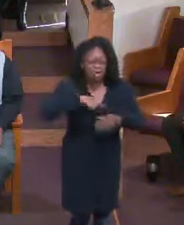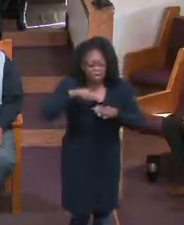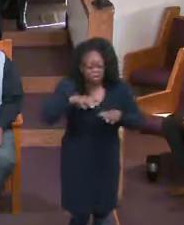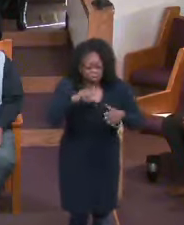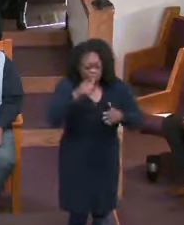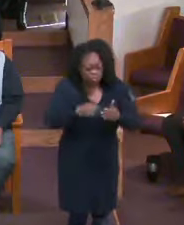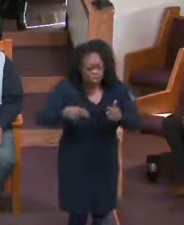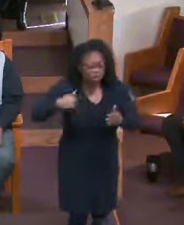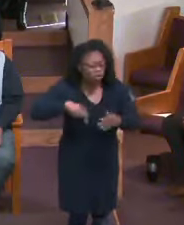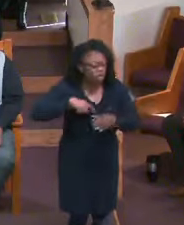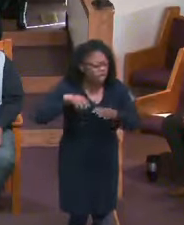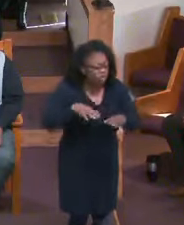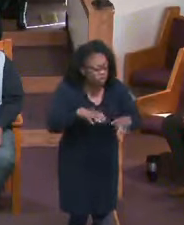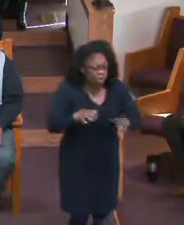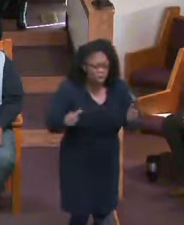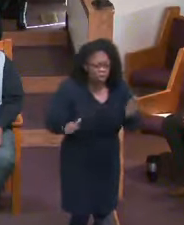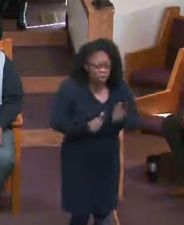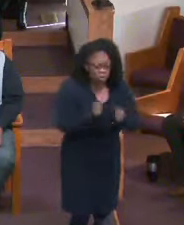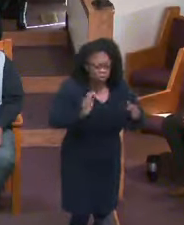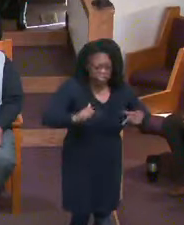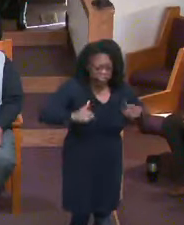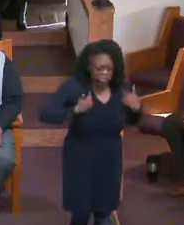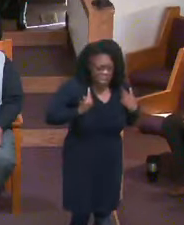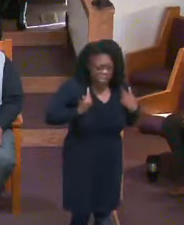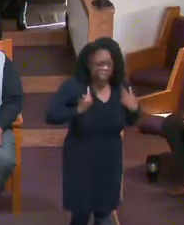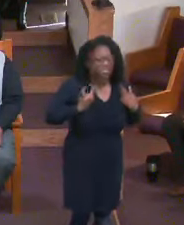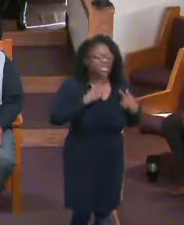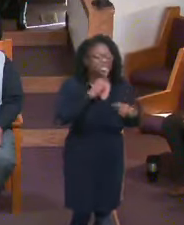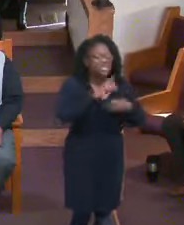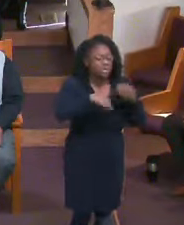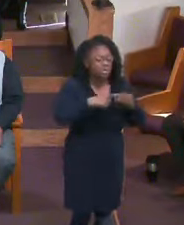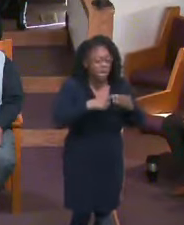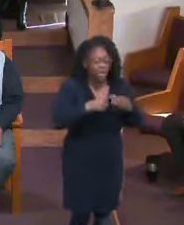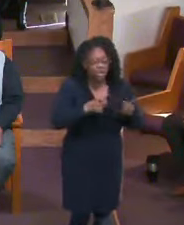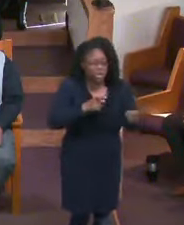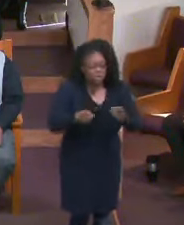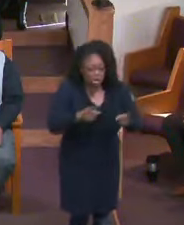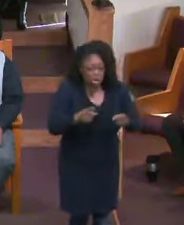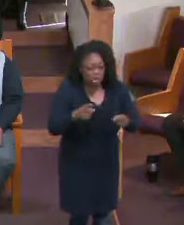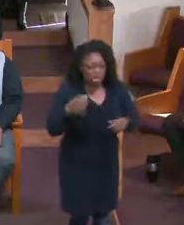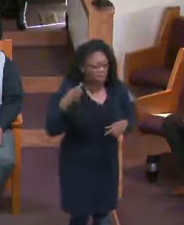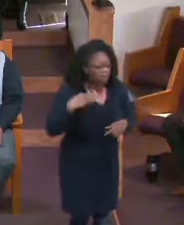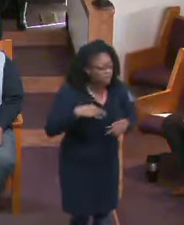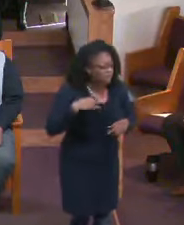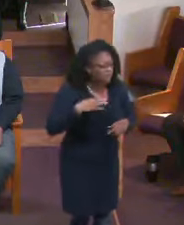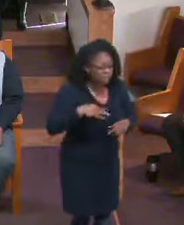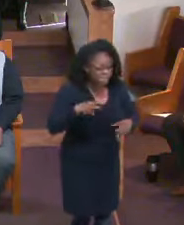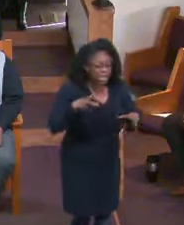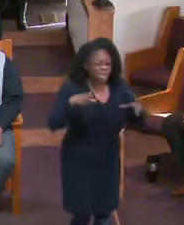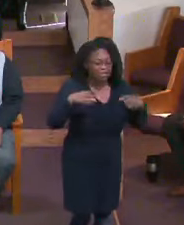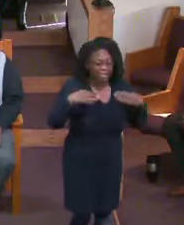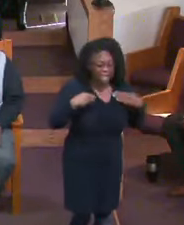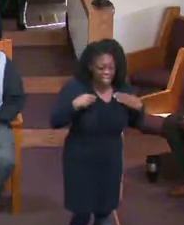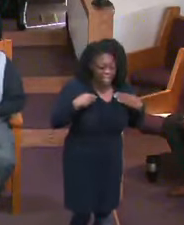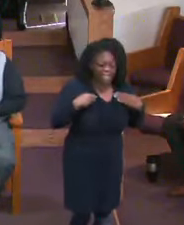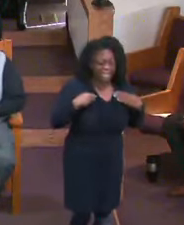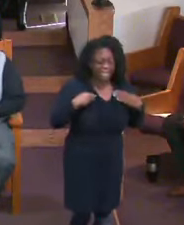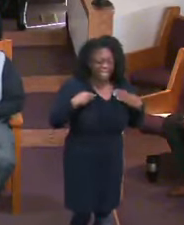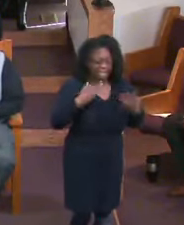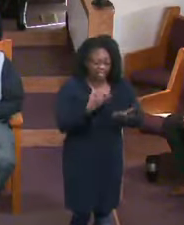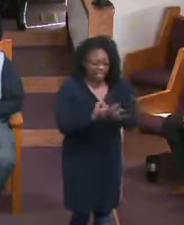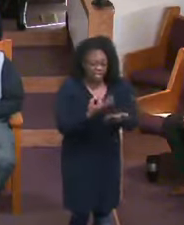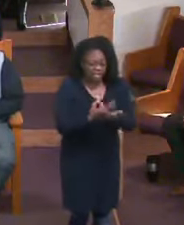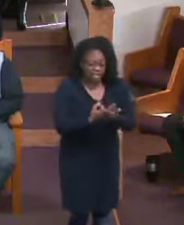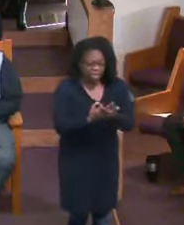on obtaining the status of gaining control. The benefit of gaining financial independence is that one is